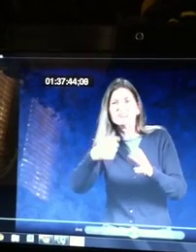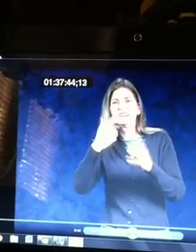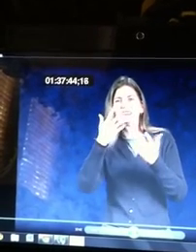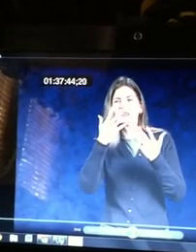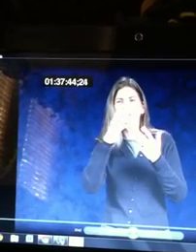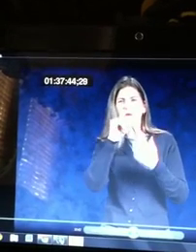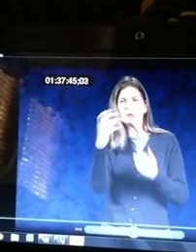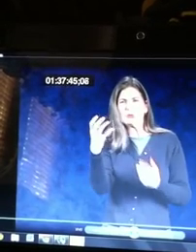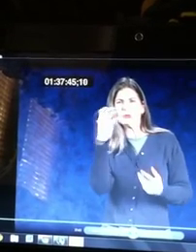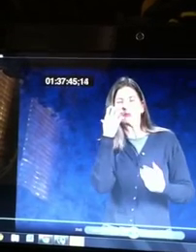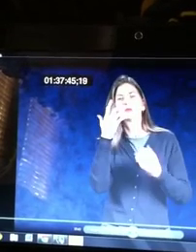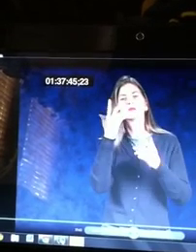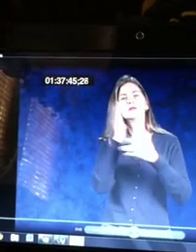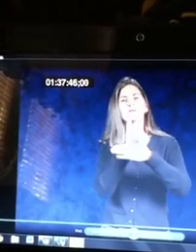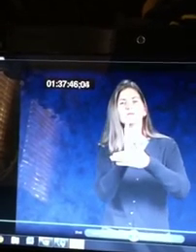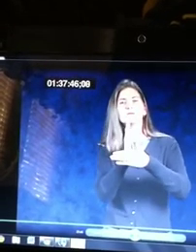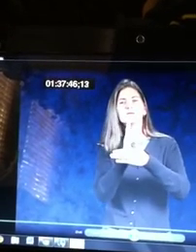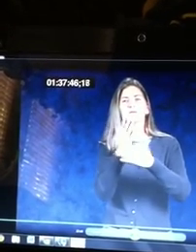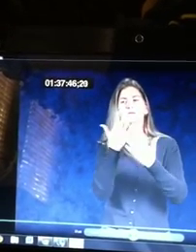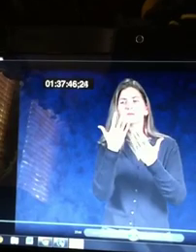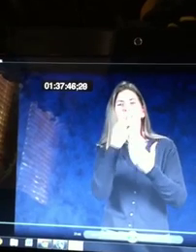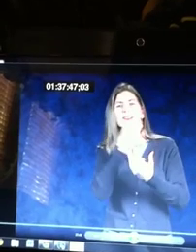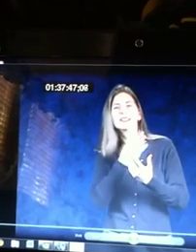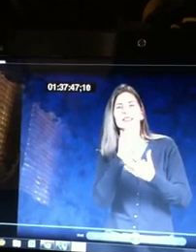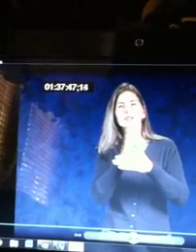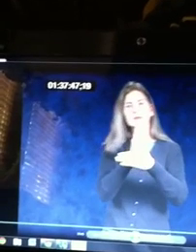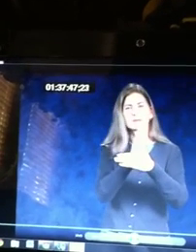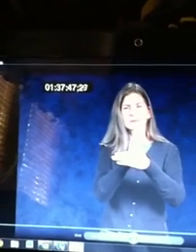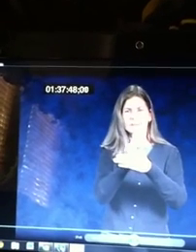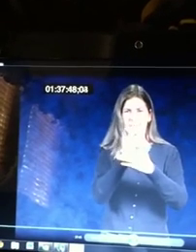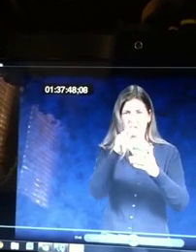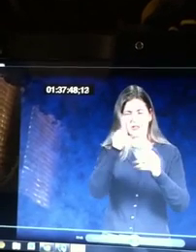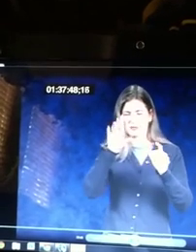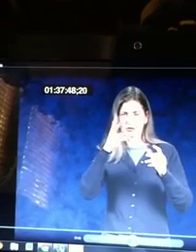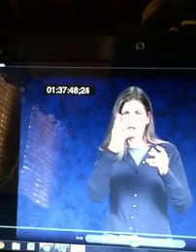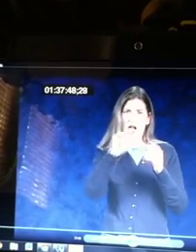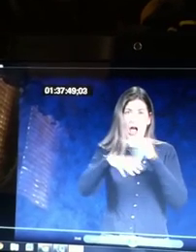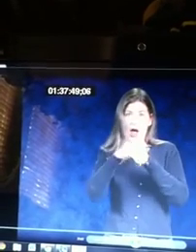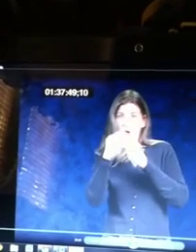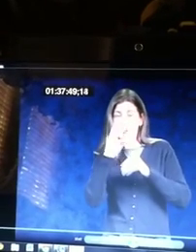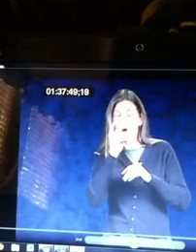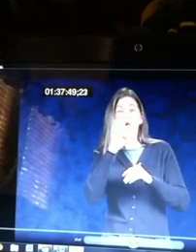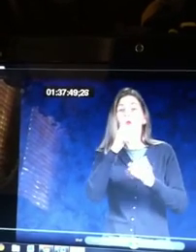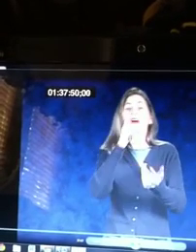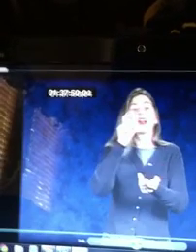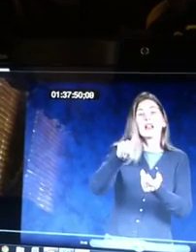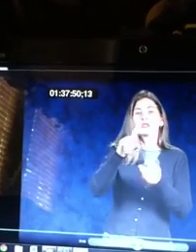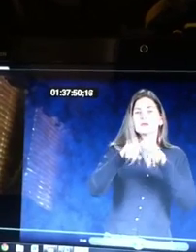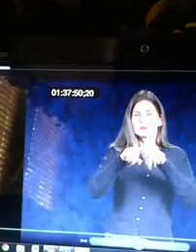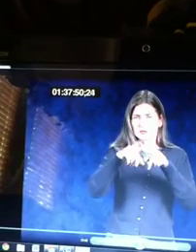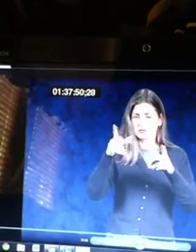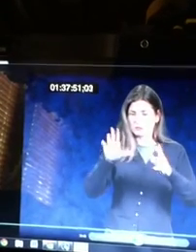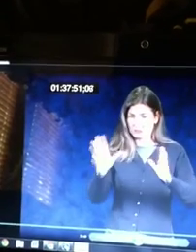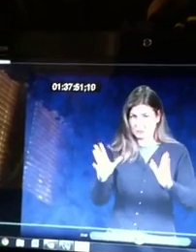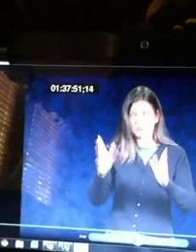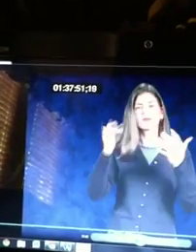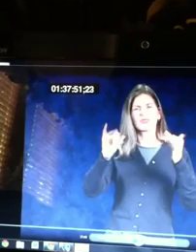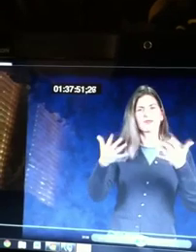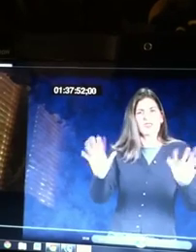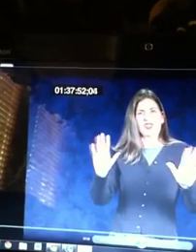So go ahead and try it, and if it's too thick, just add a little bit of water. Just keep, playing with it. Sometimes you don't need it,